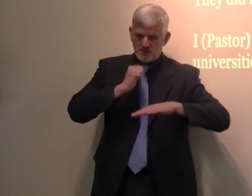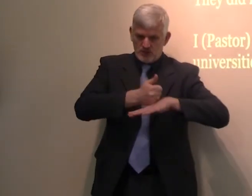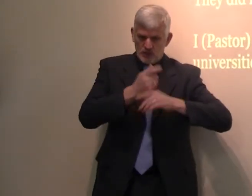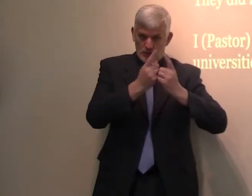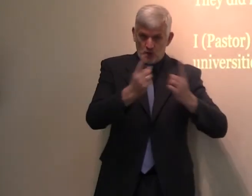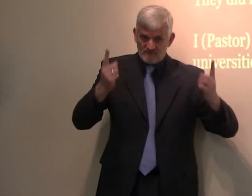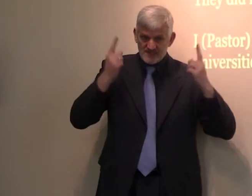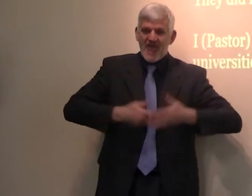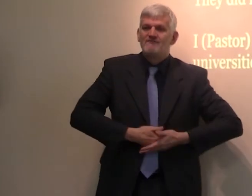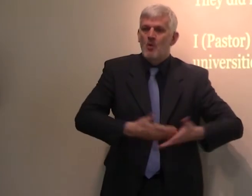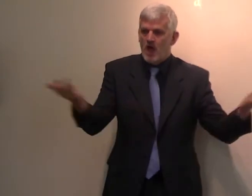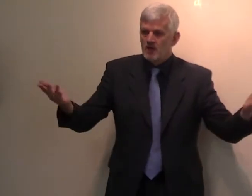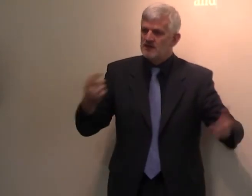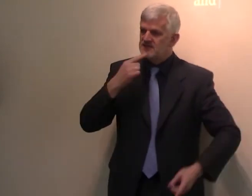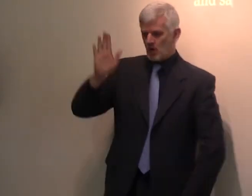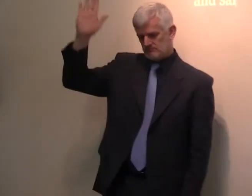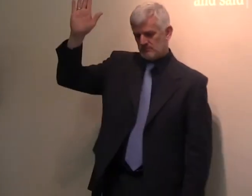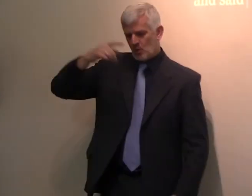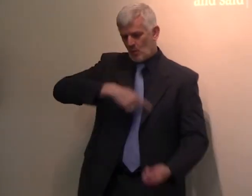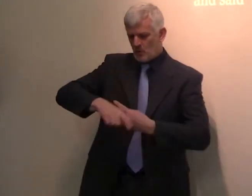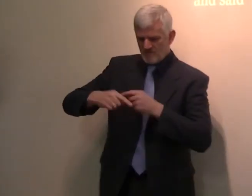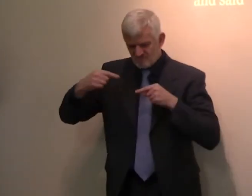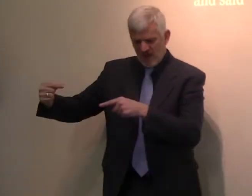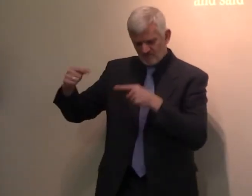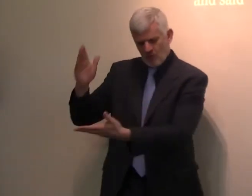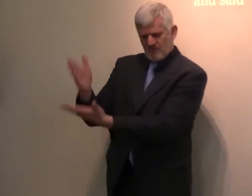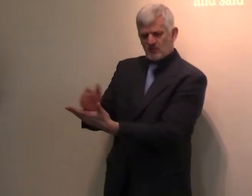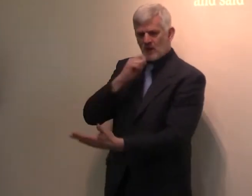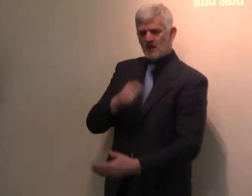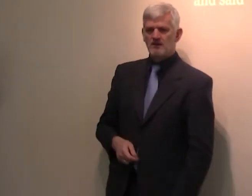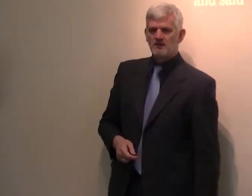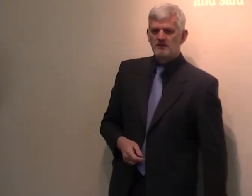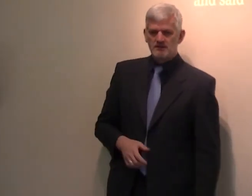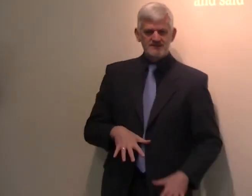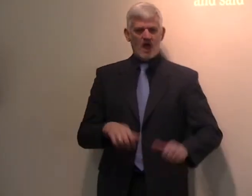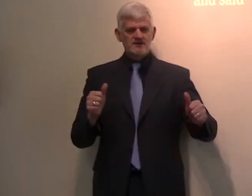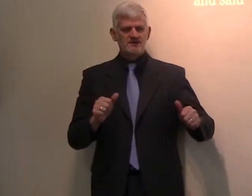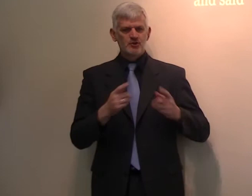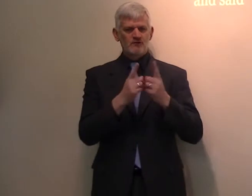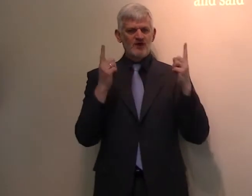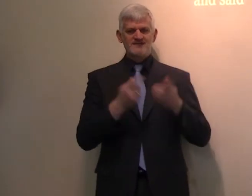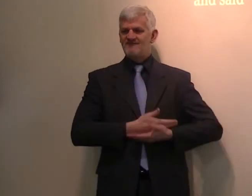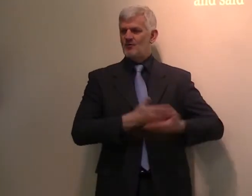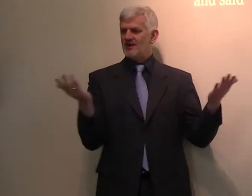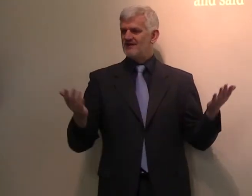themselves to contend the faith. Why did they start it? Universities, so-called